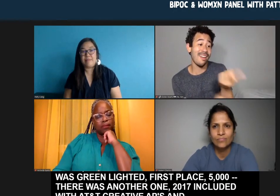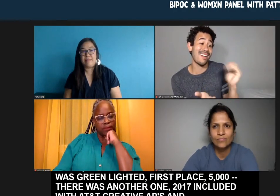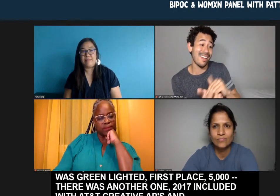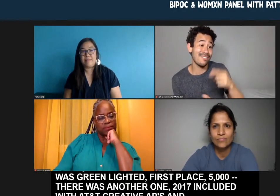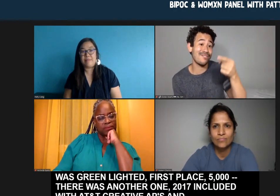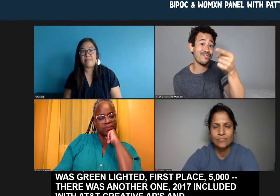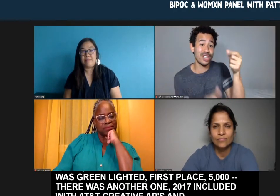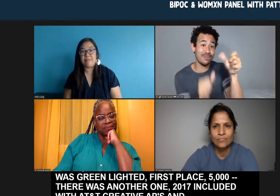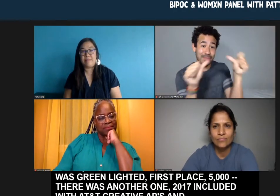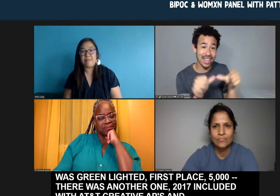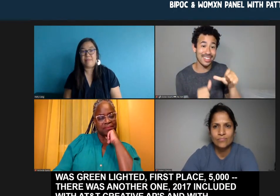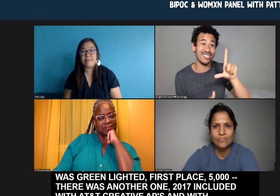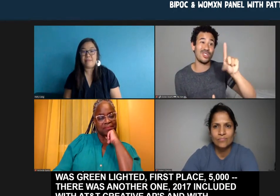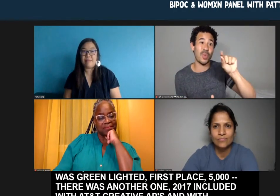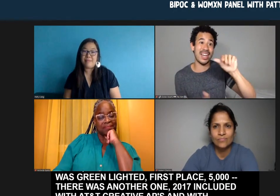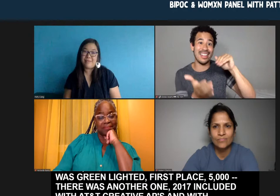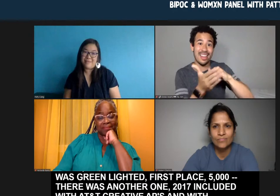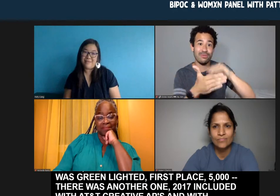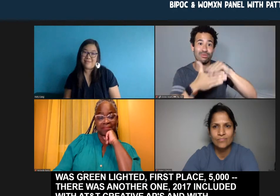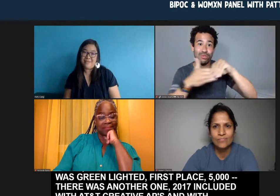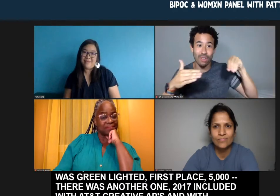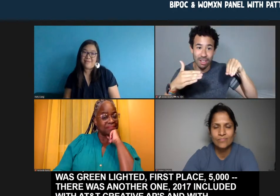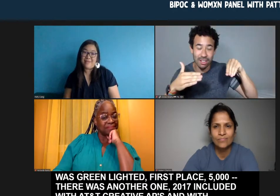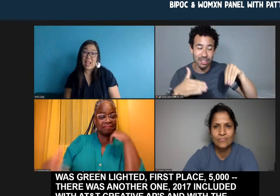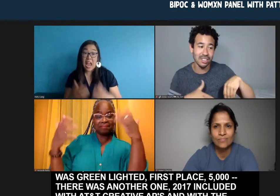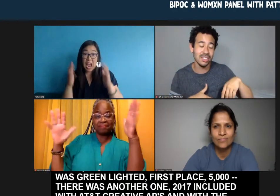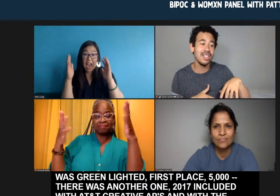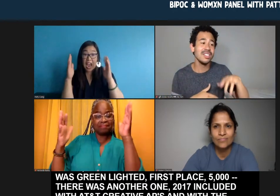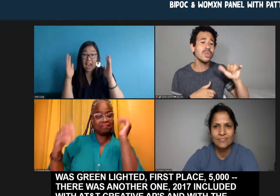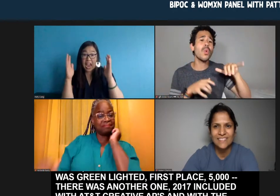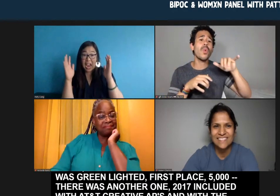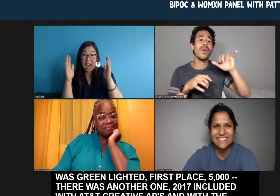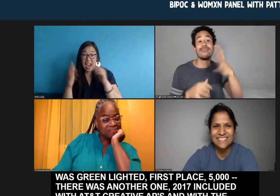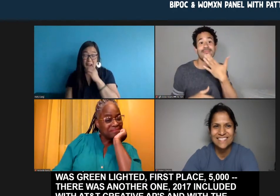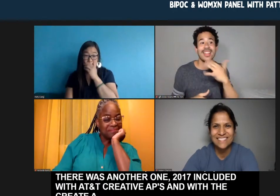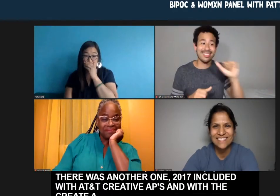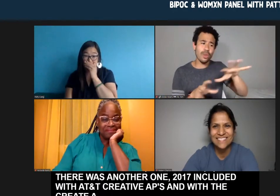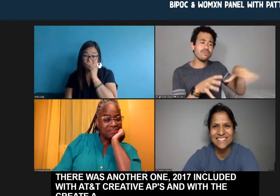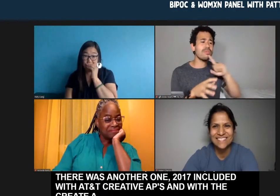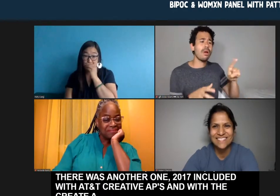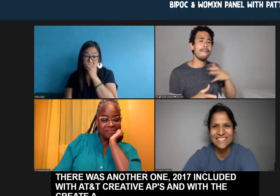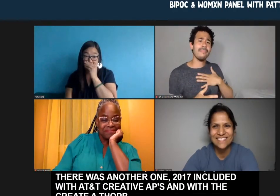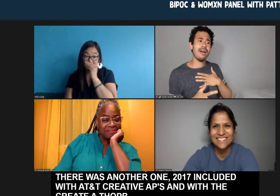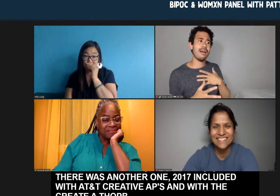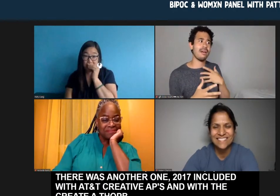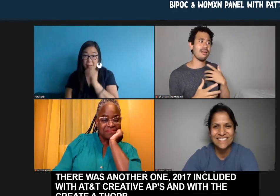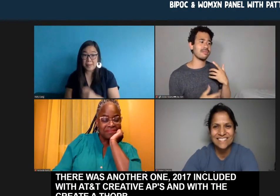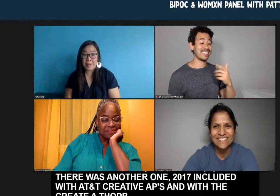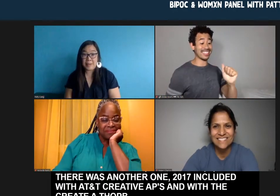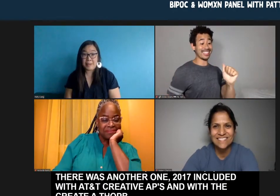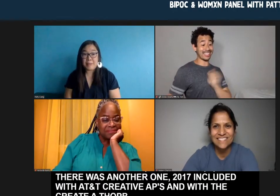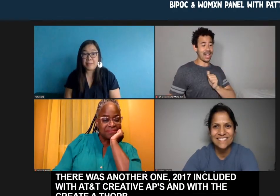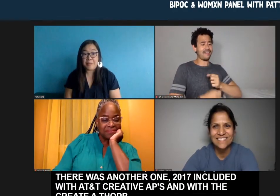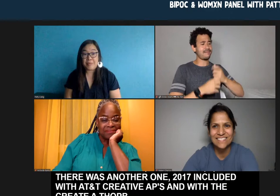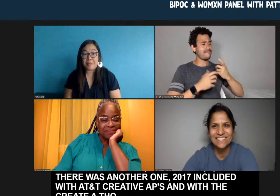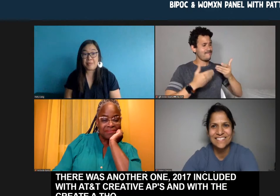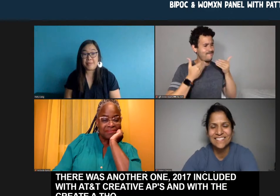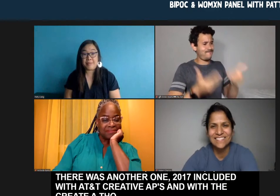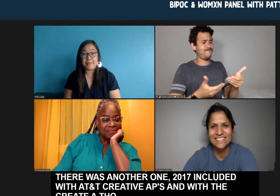the Creative-a-thon. And again, we won first place in that Creative-a-thon. We got a cash prize for that. And again,